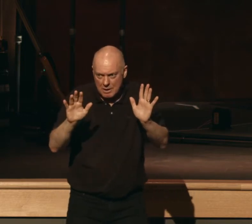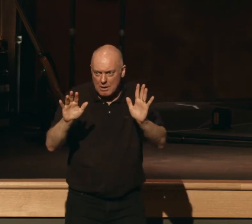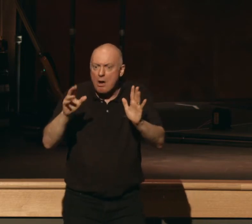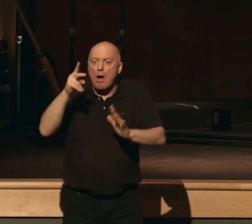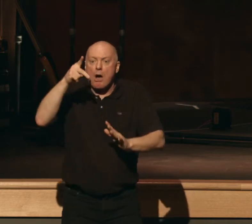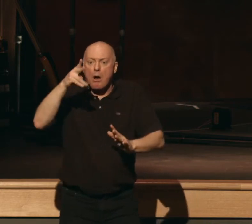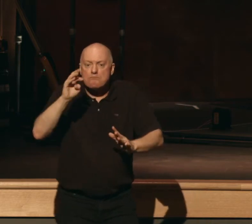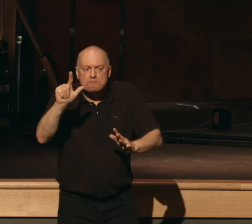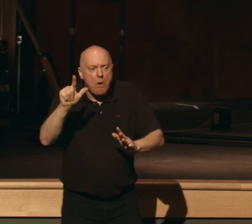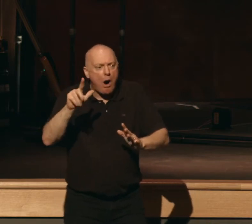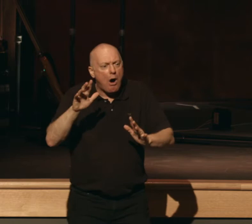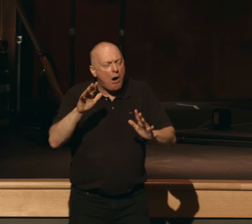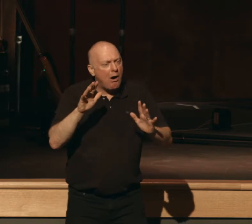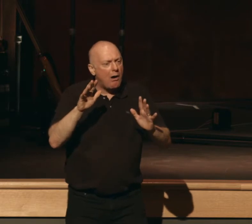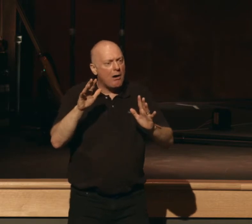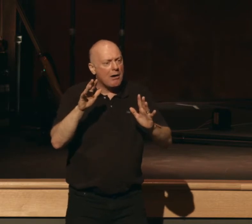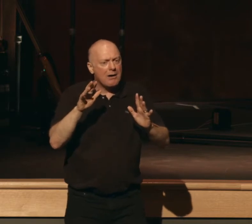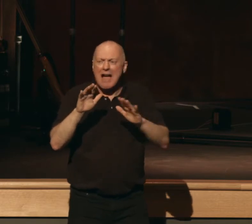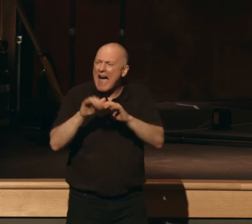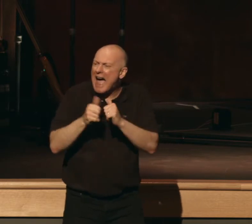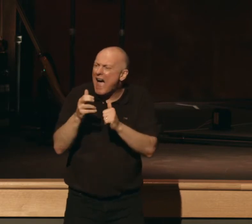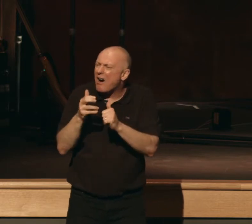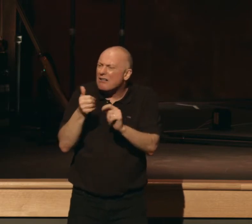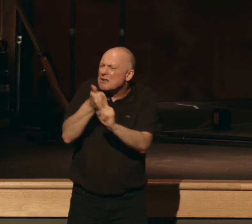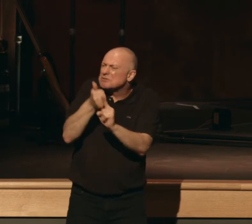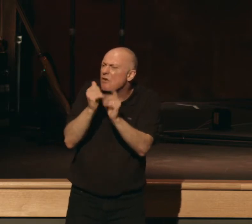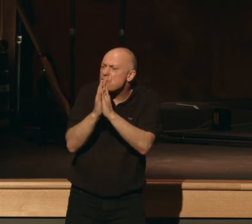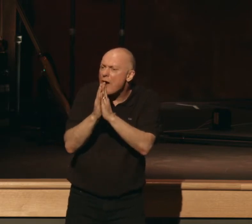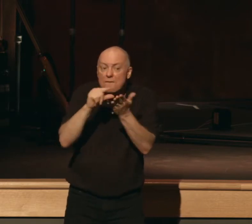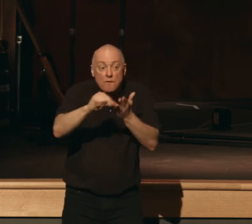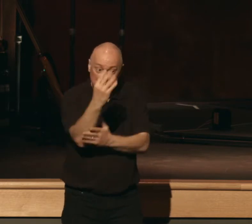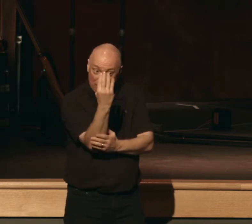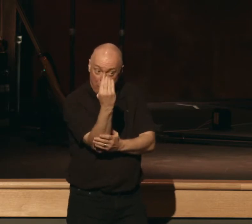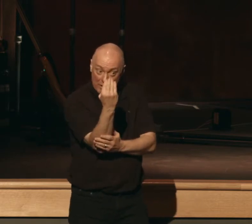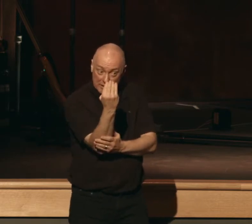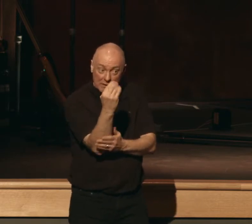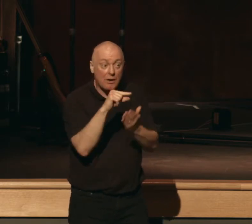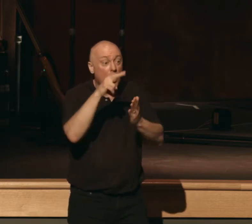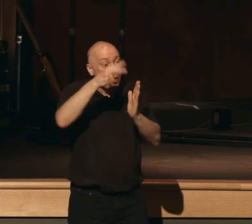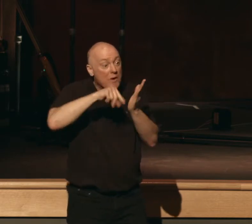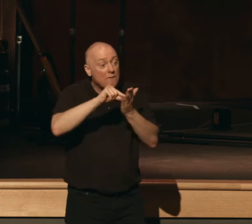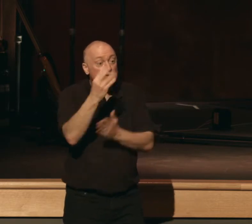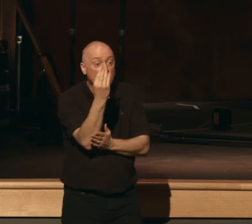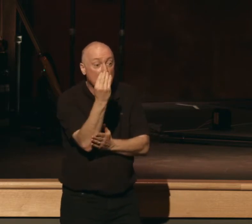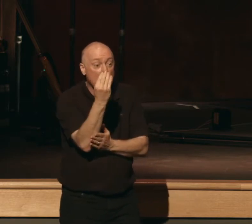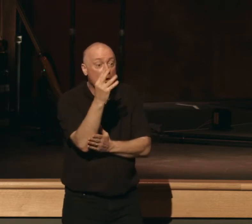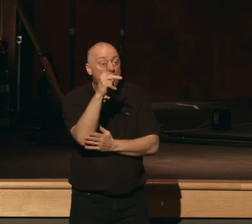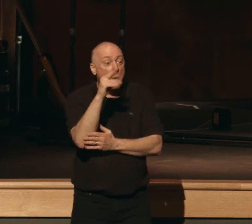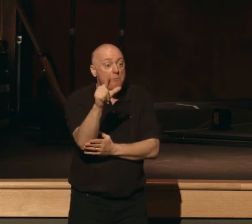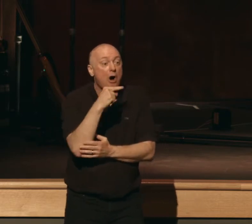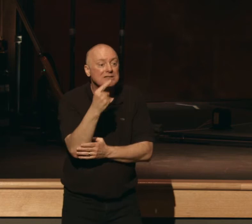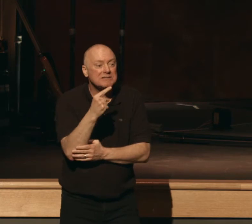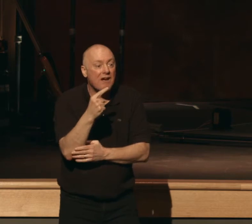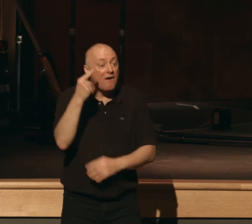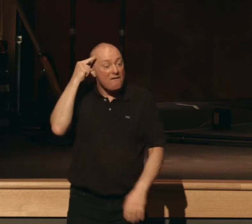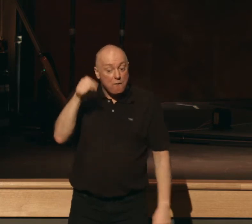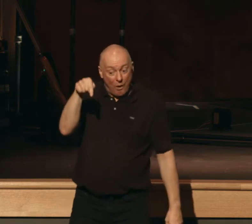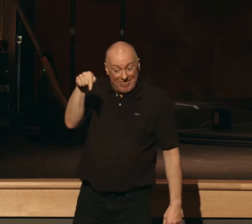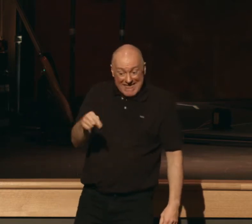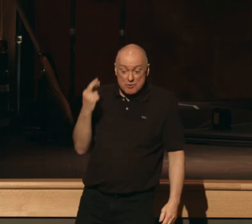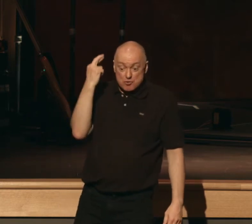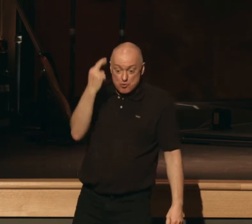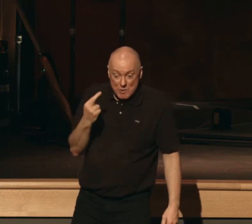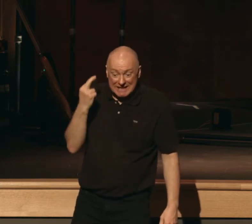notice Paul's posture of prayer. Look back at verse 14. Look at verse 14. Paul says this, "For this